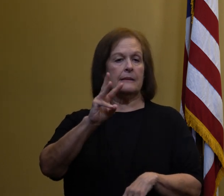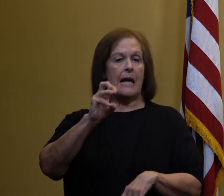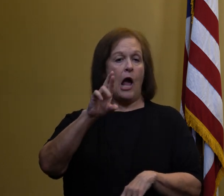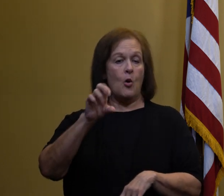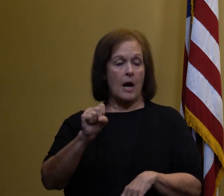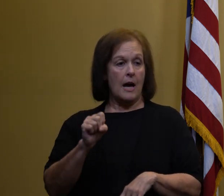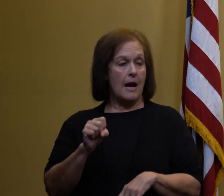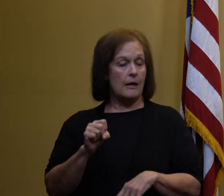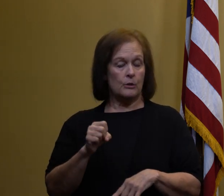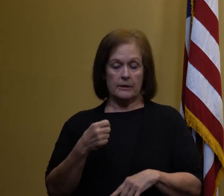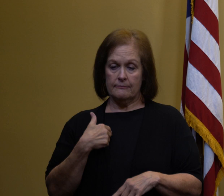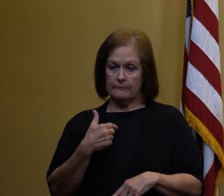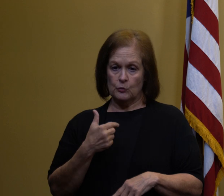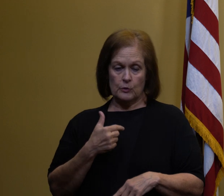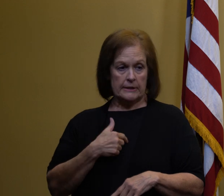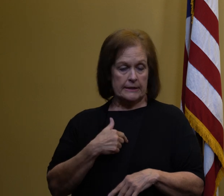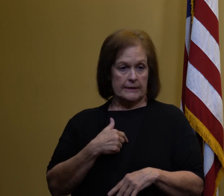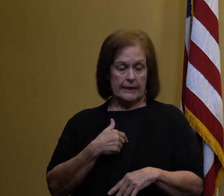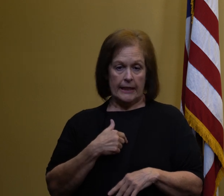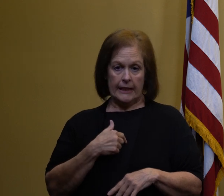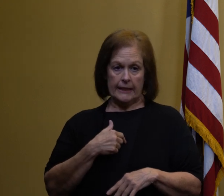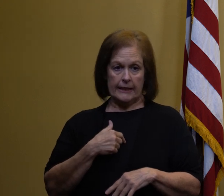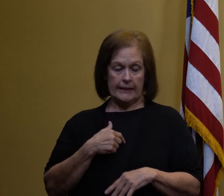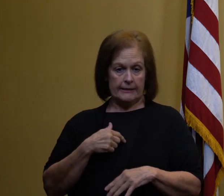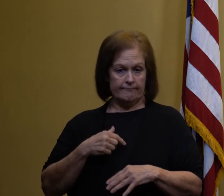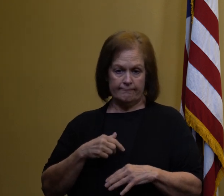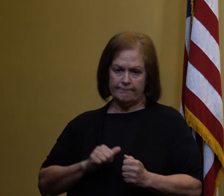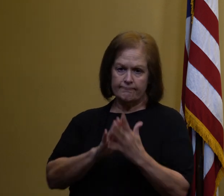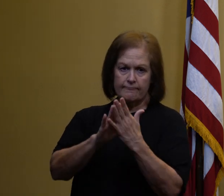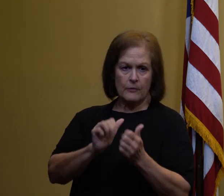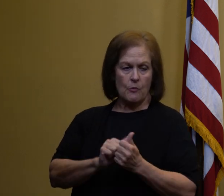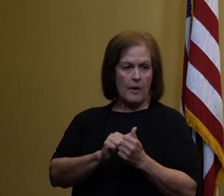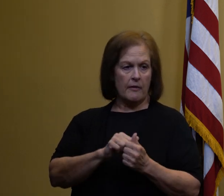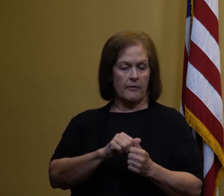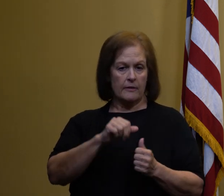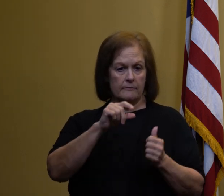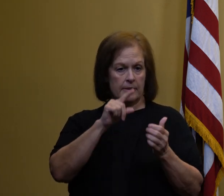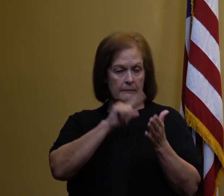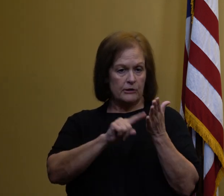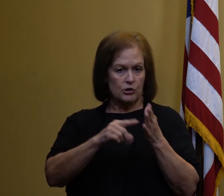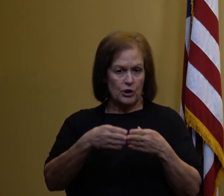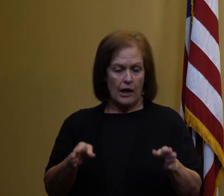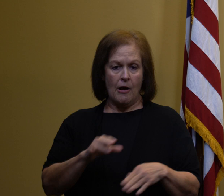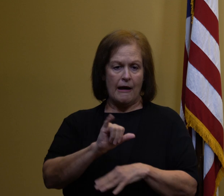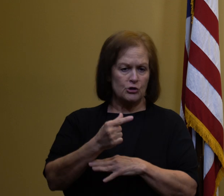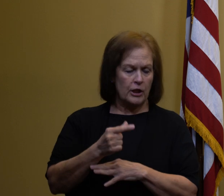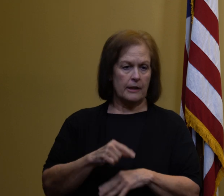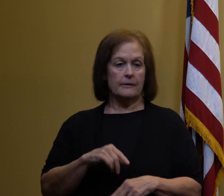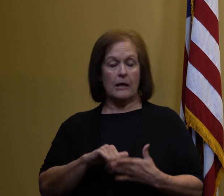back 100% against the Inspector General, the IG, who released a report on August